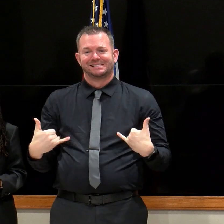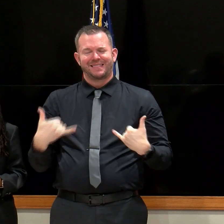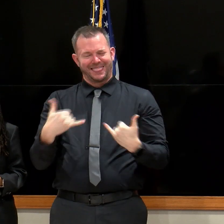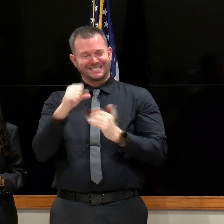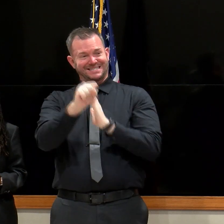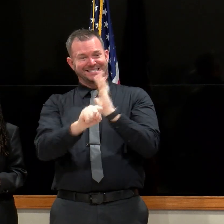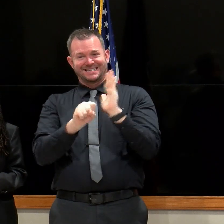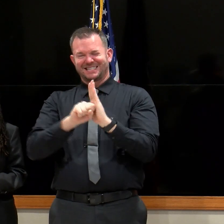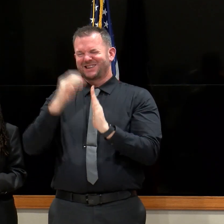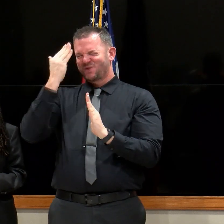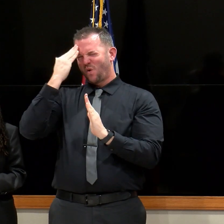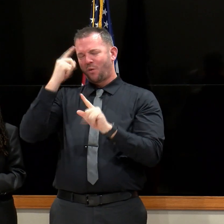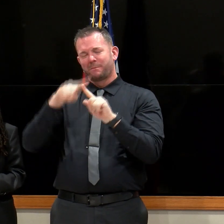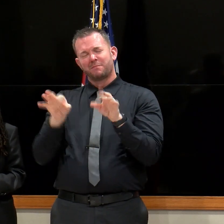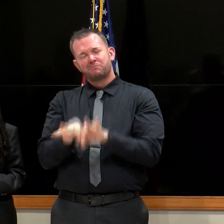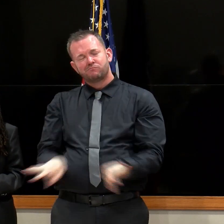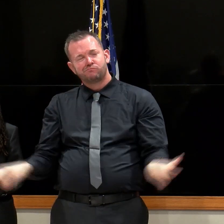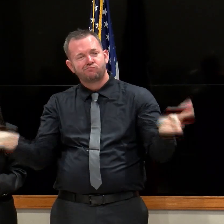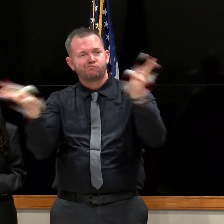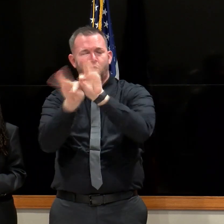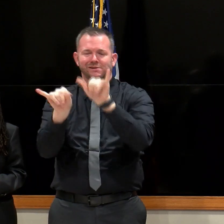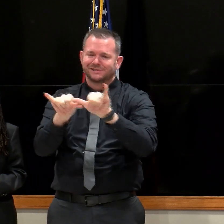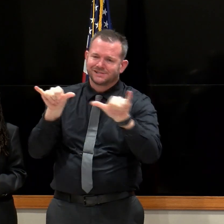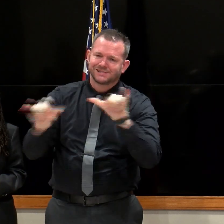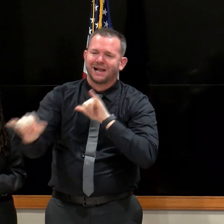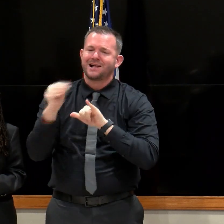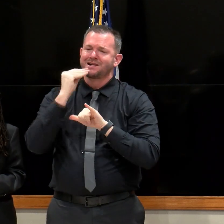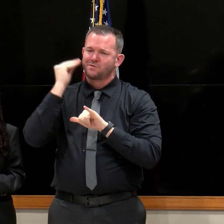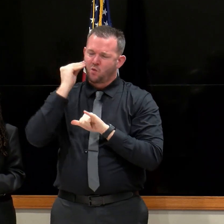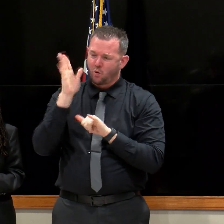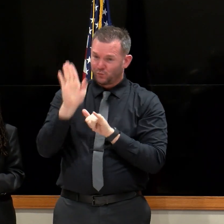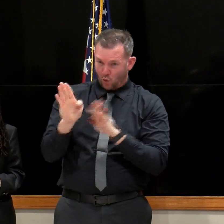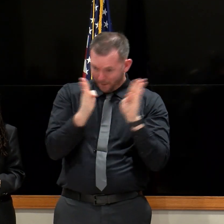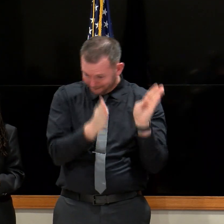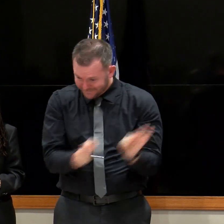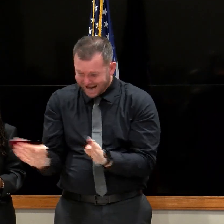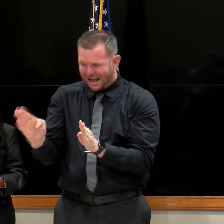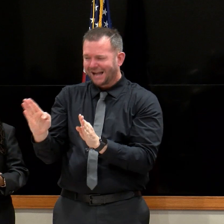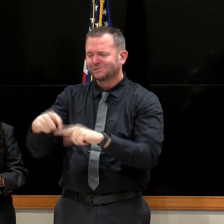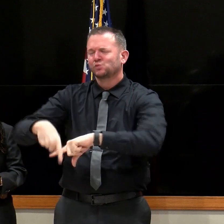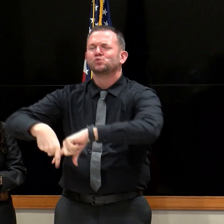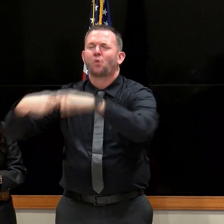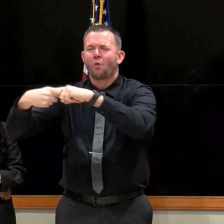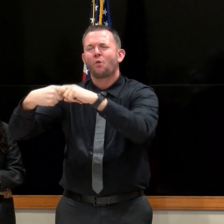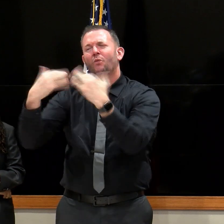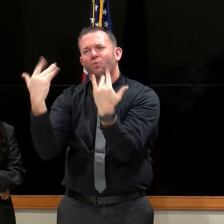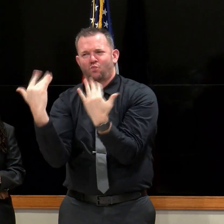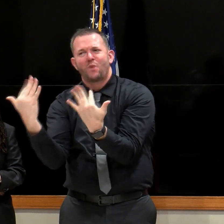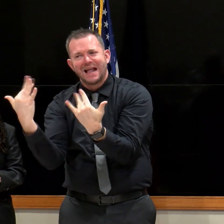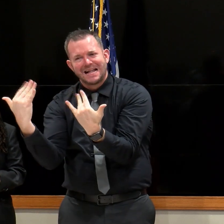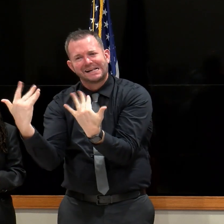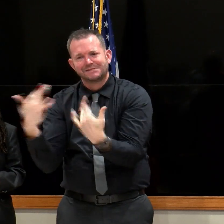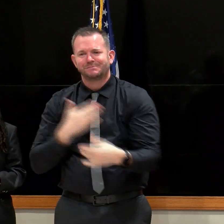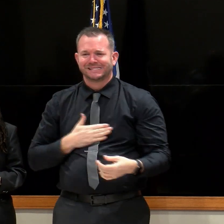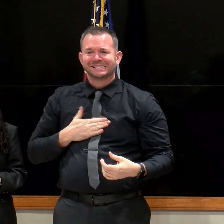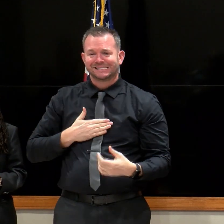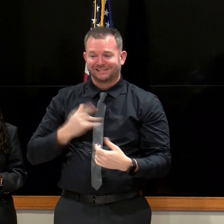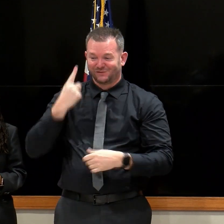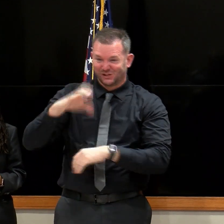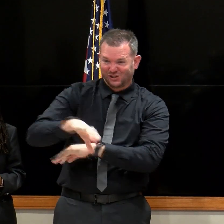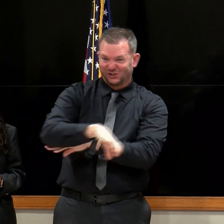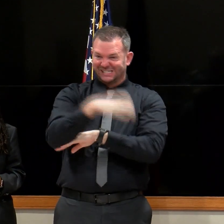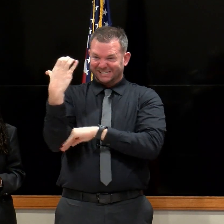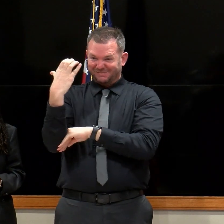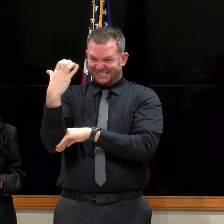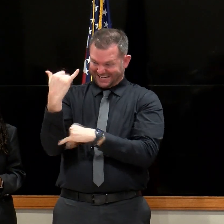plans on hold this year. So as we approach Christmas and as we approach the end of the year, Mayor Turner and I